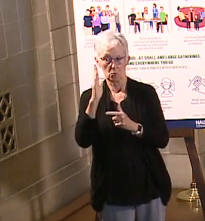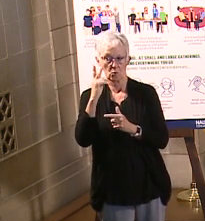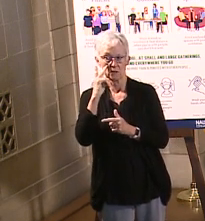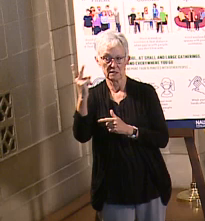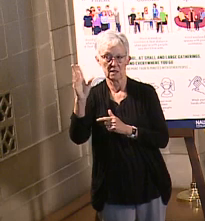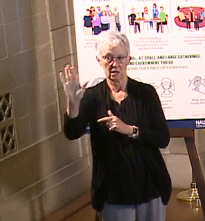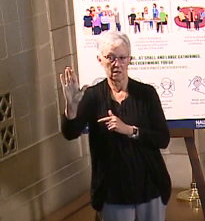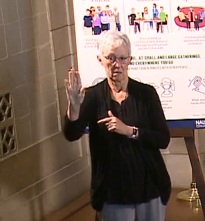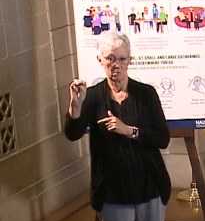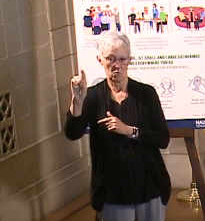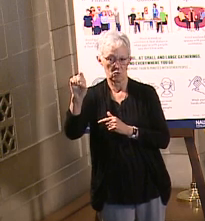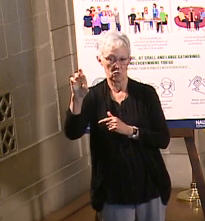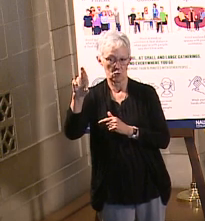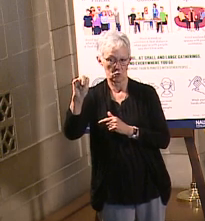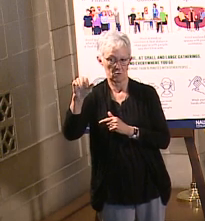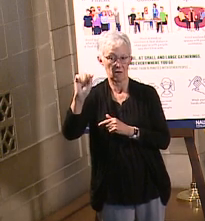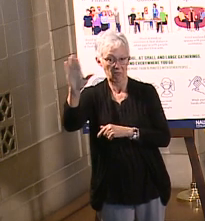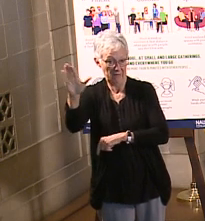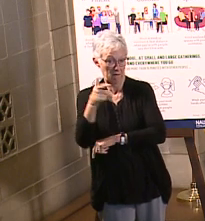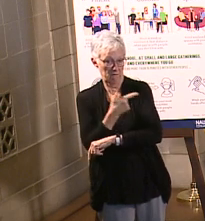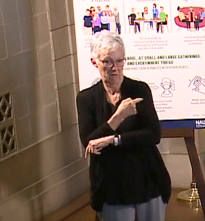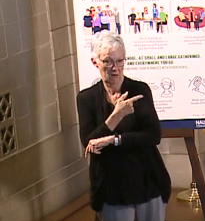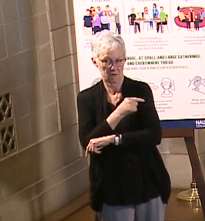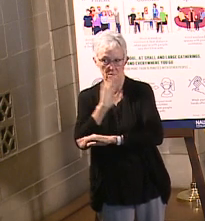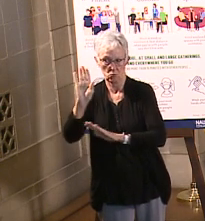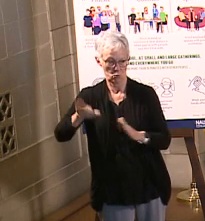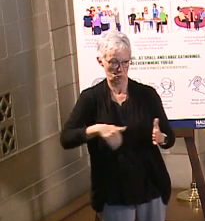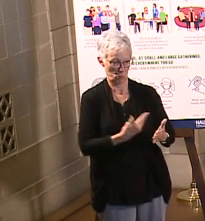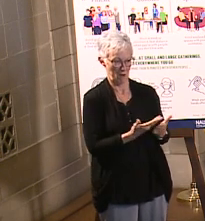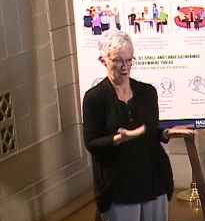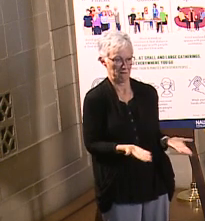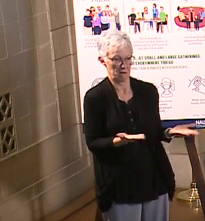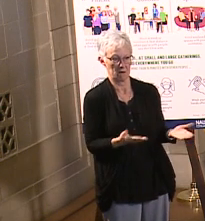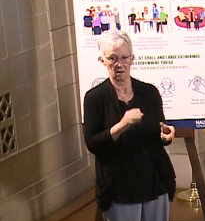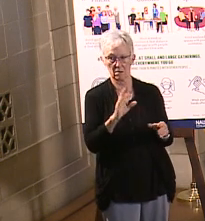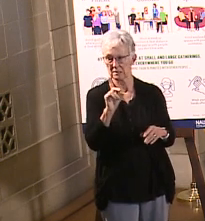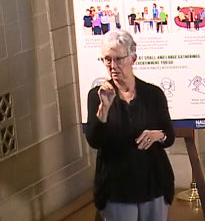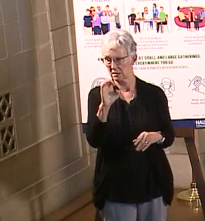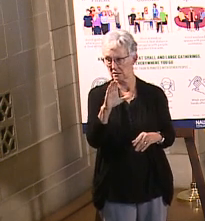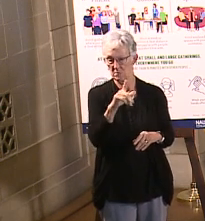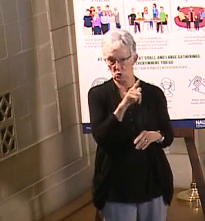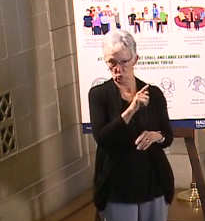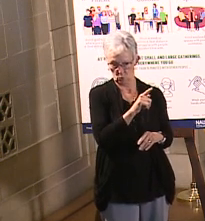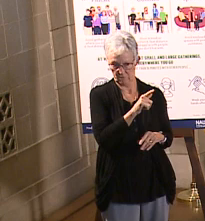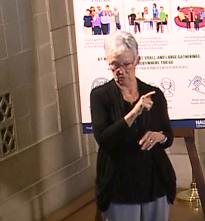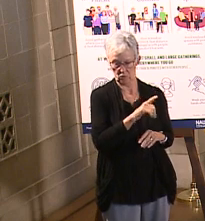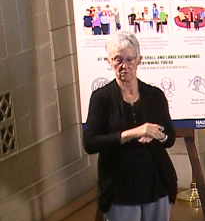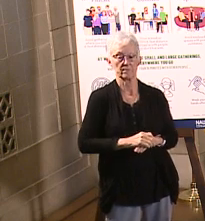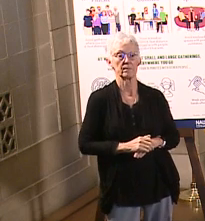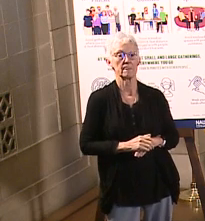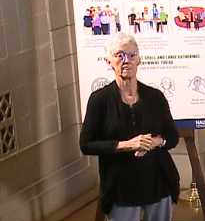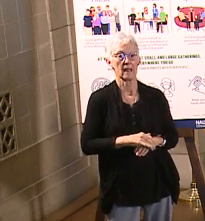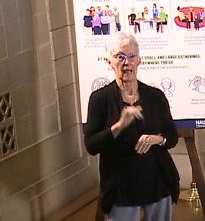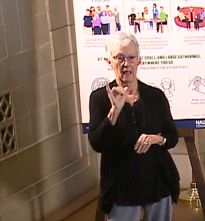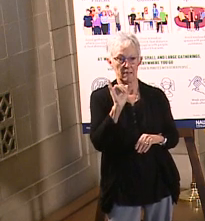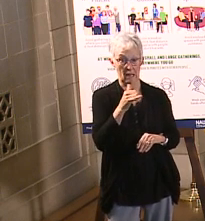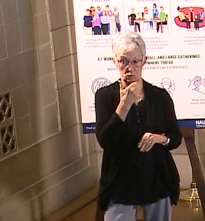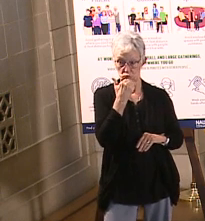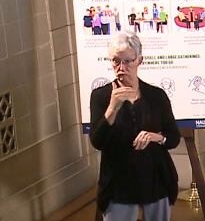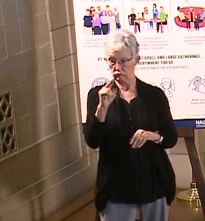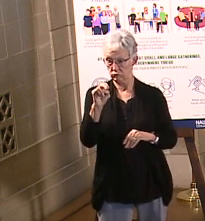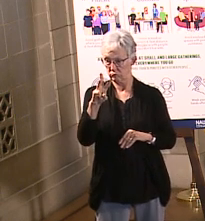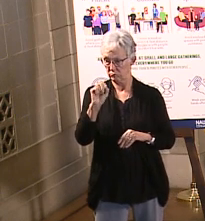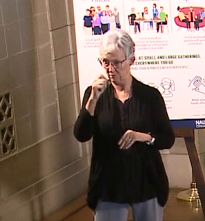of December 21st. So this is all good news for the state of Nebraska. We did publish our plan out there with regard to